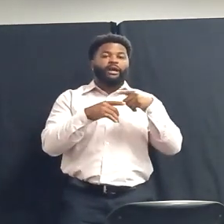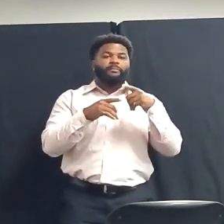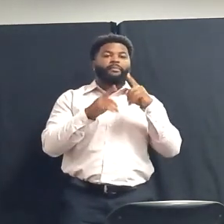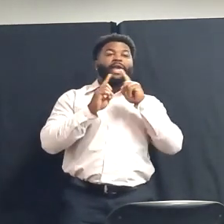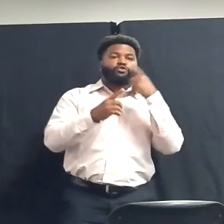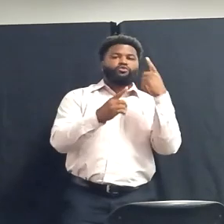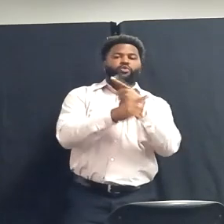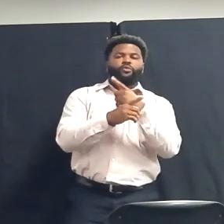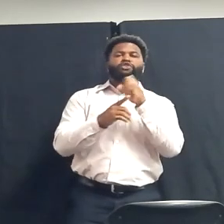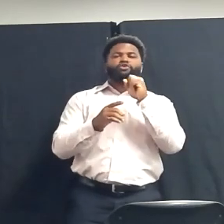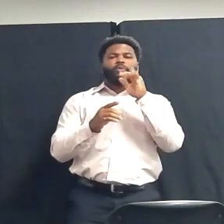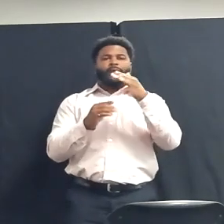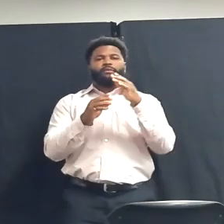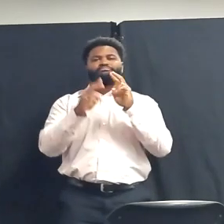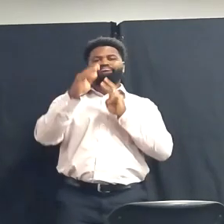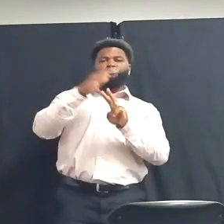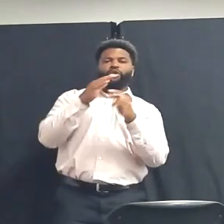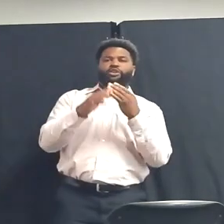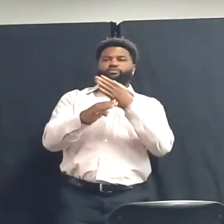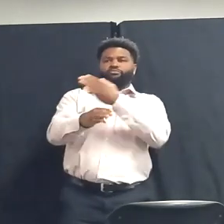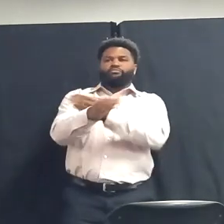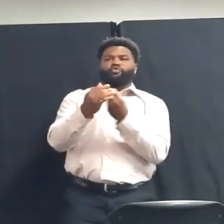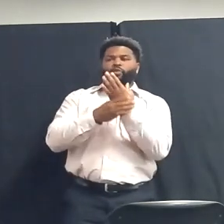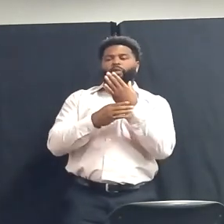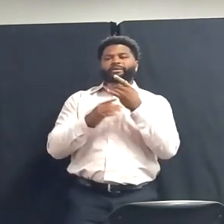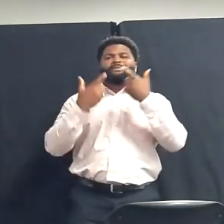growth, I think, is the biggest impact.